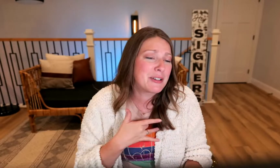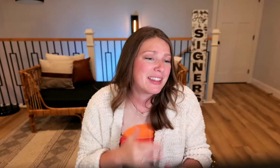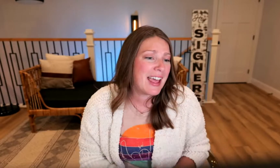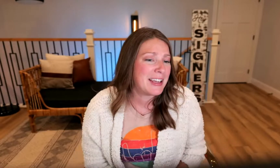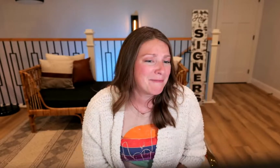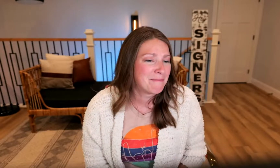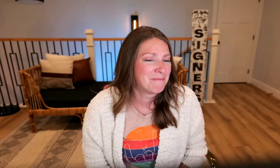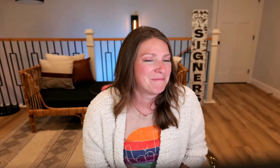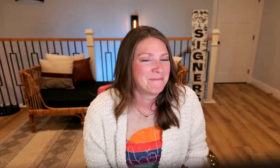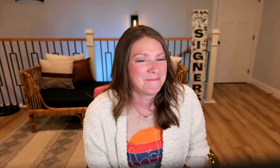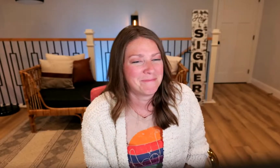birthday.